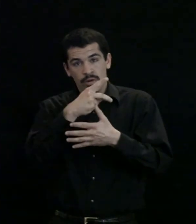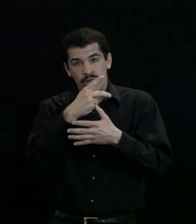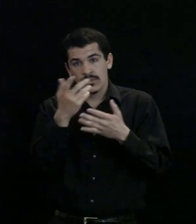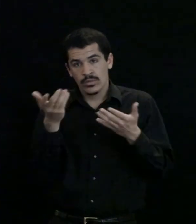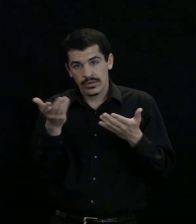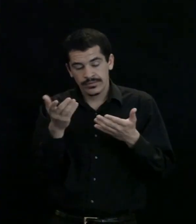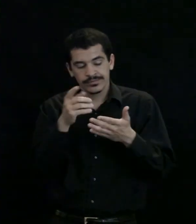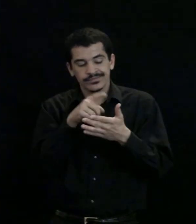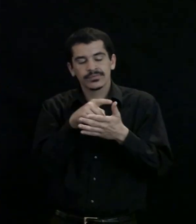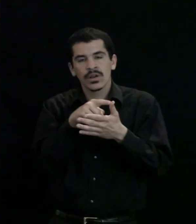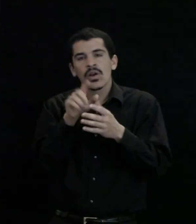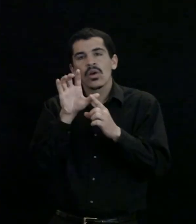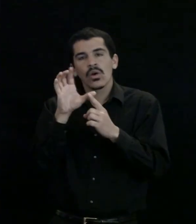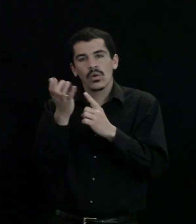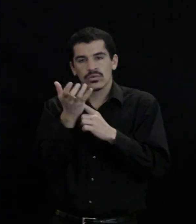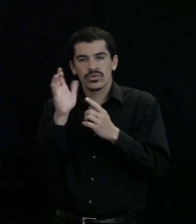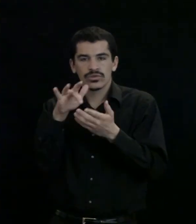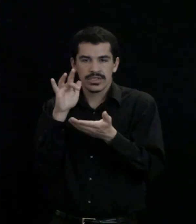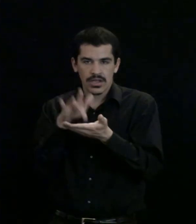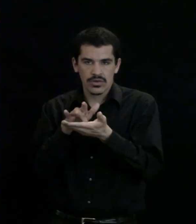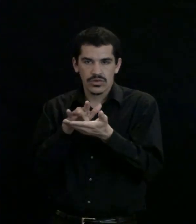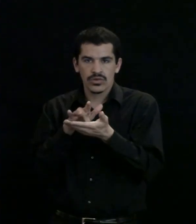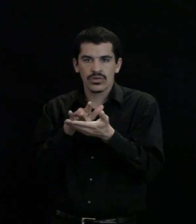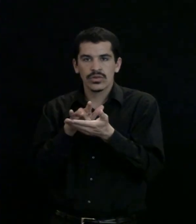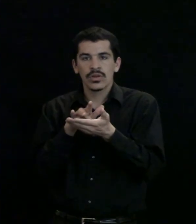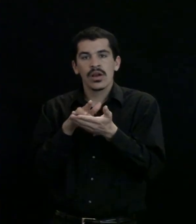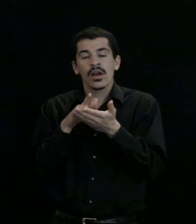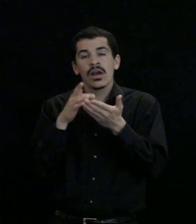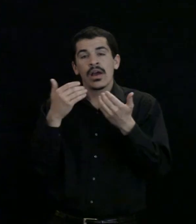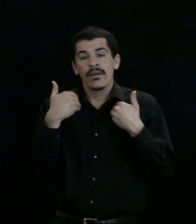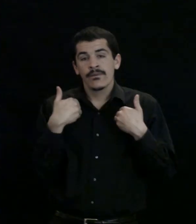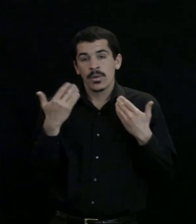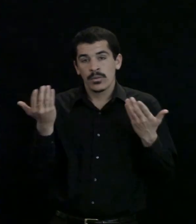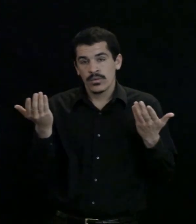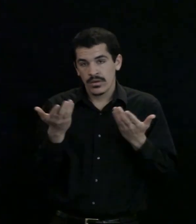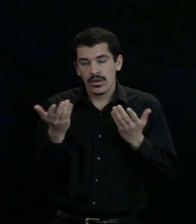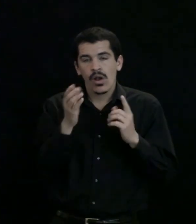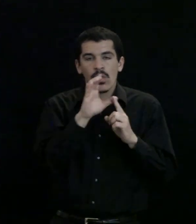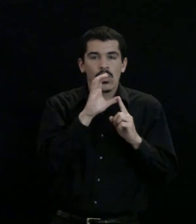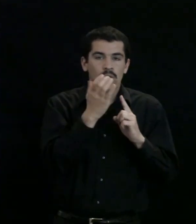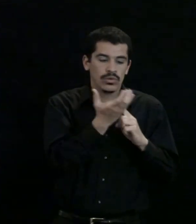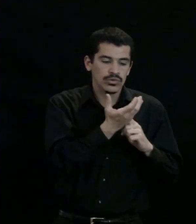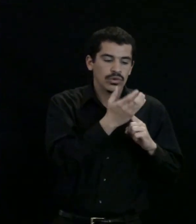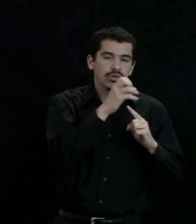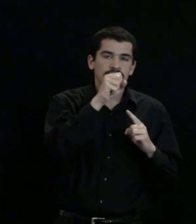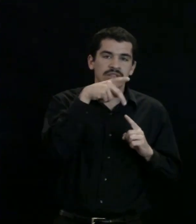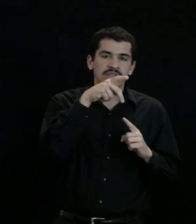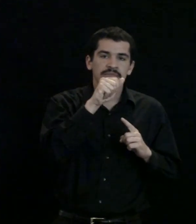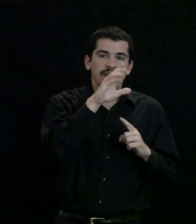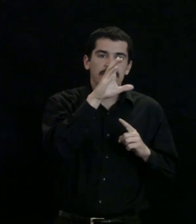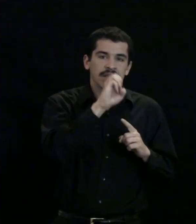center with cultural and recreational spaces.